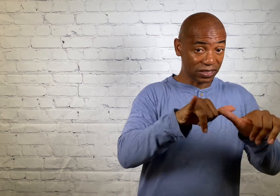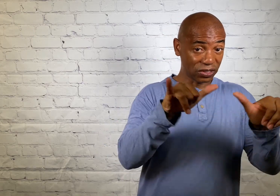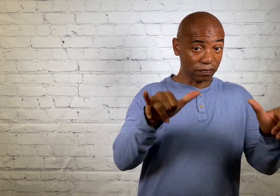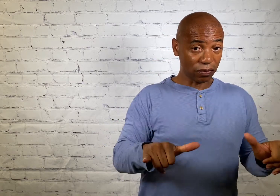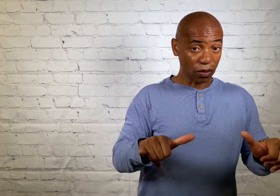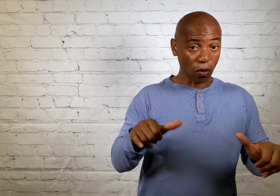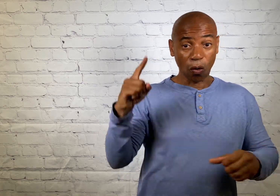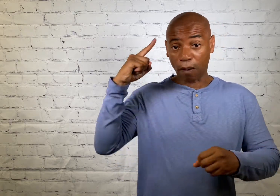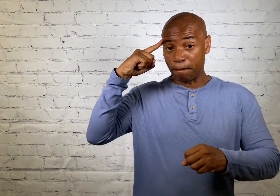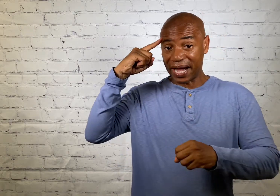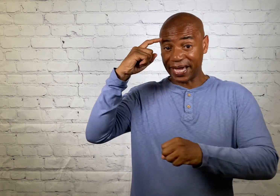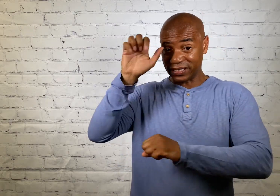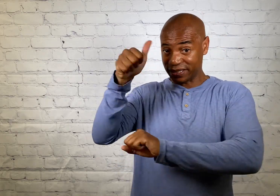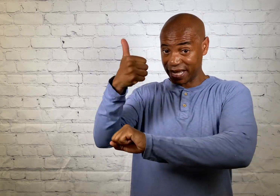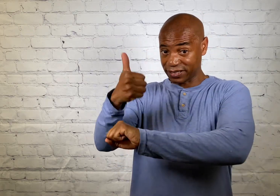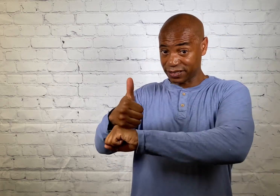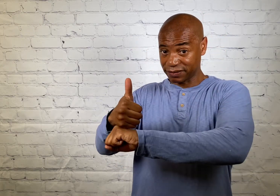system or mindset.